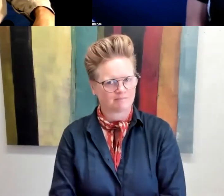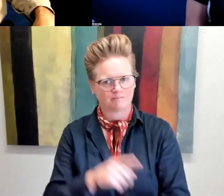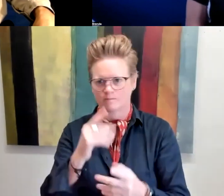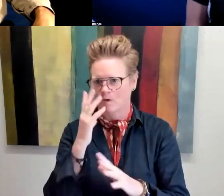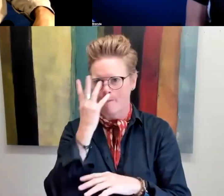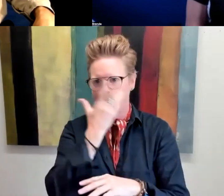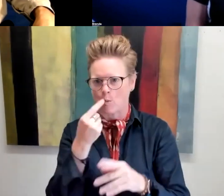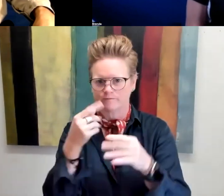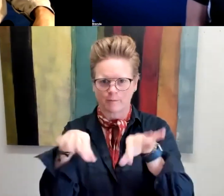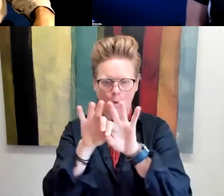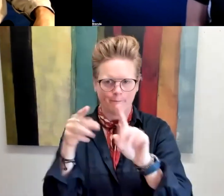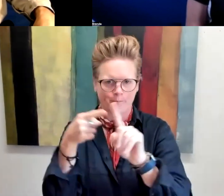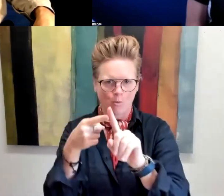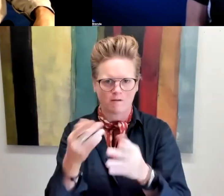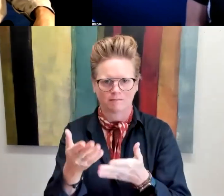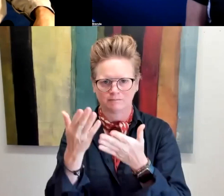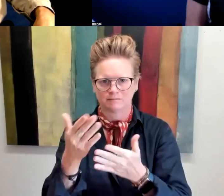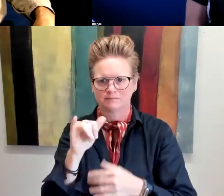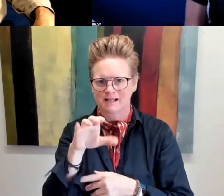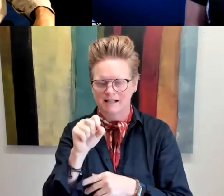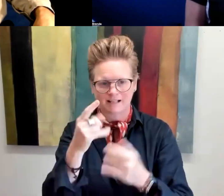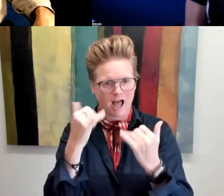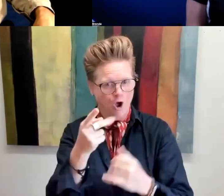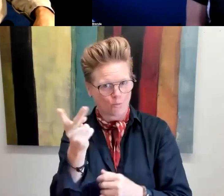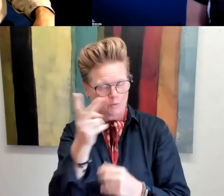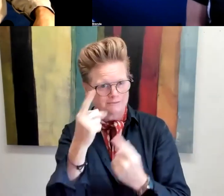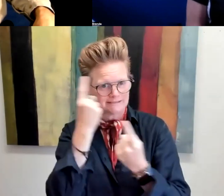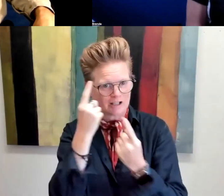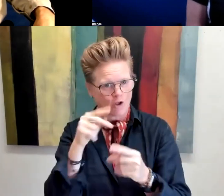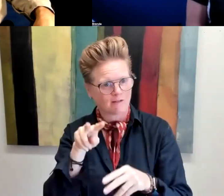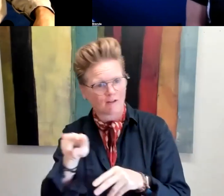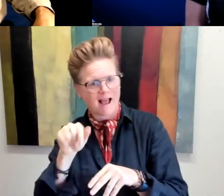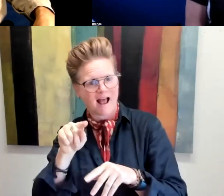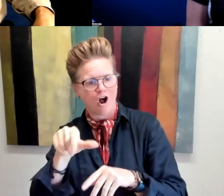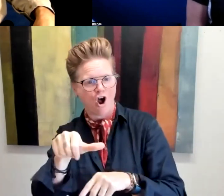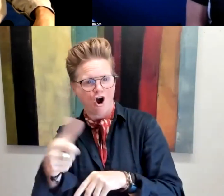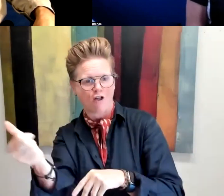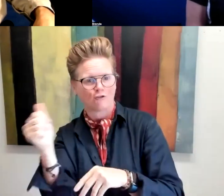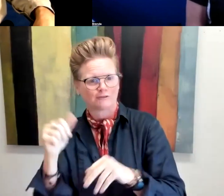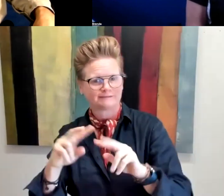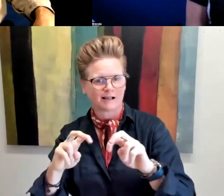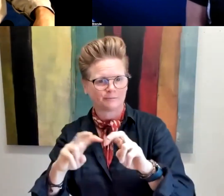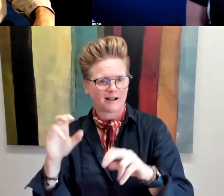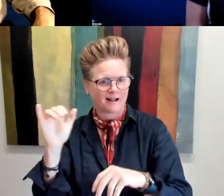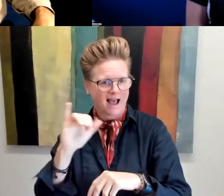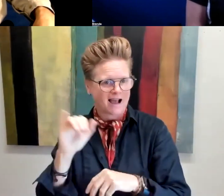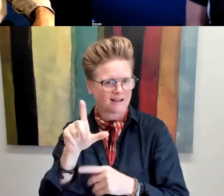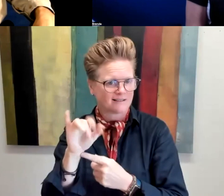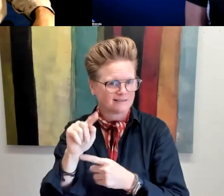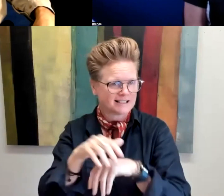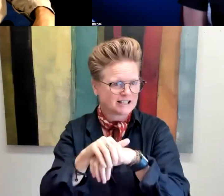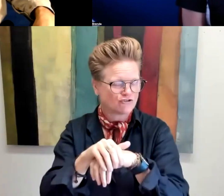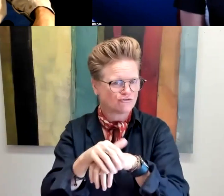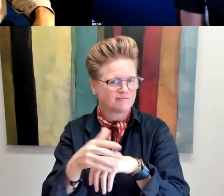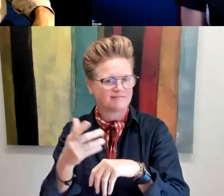to bring them up. That's beautiful and a perfect point, yes. Are you looking at